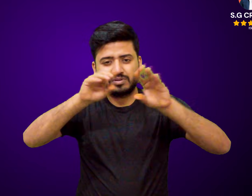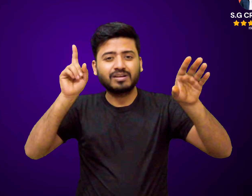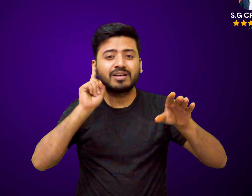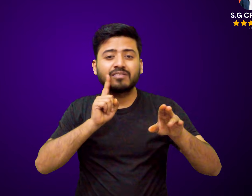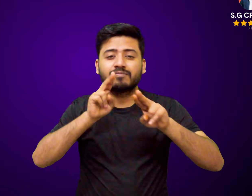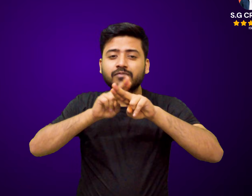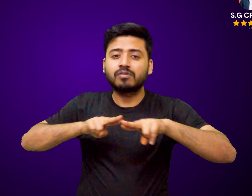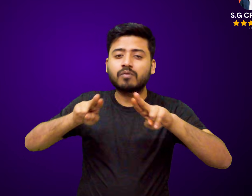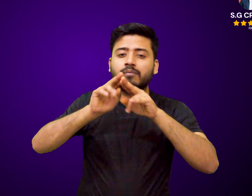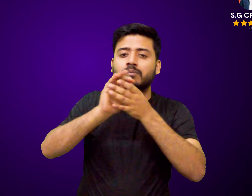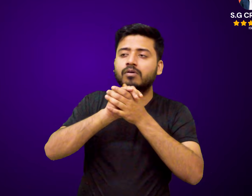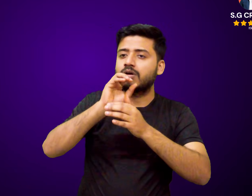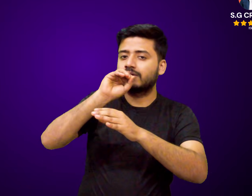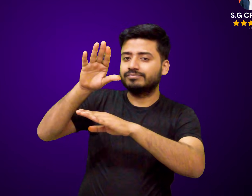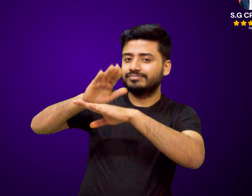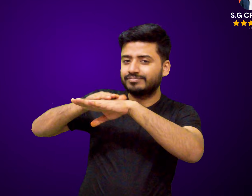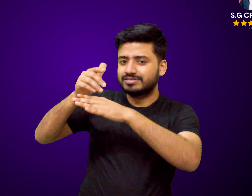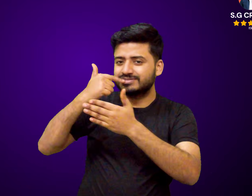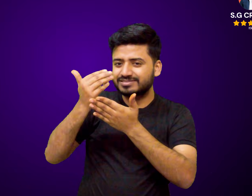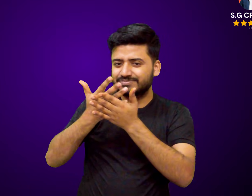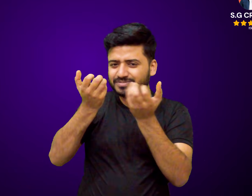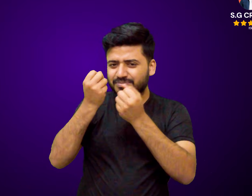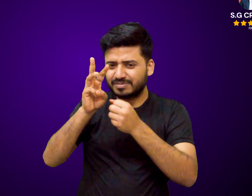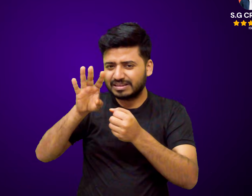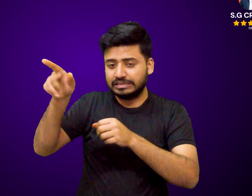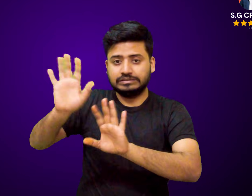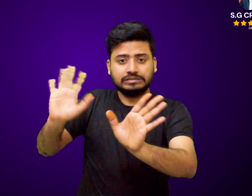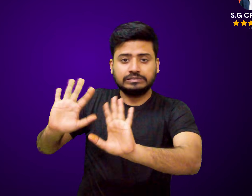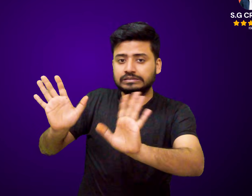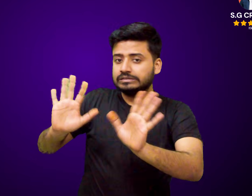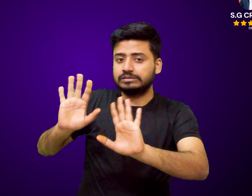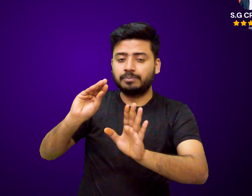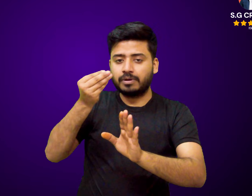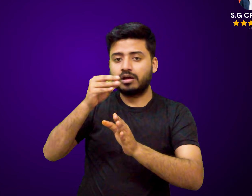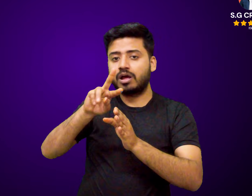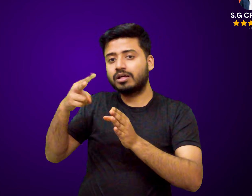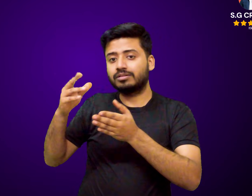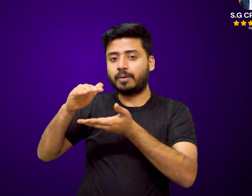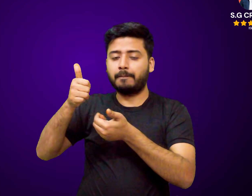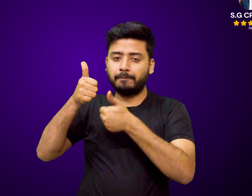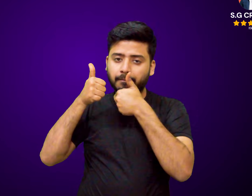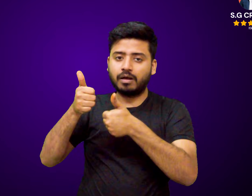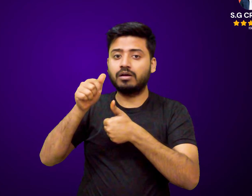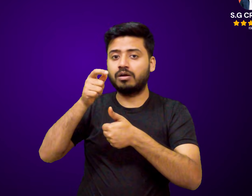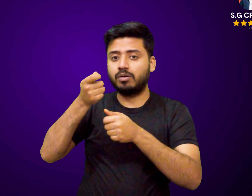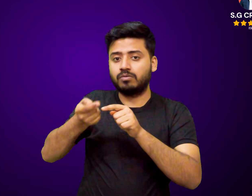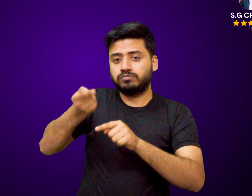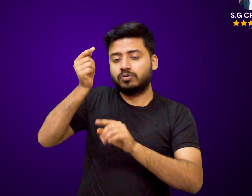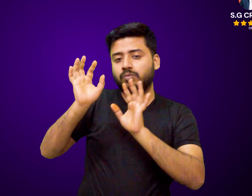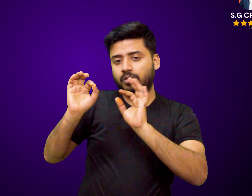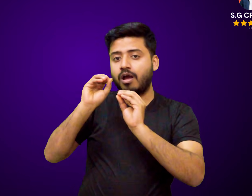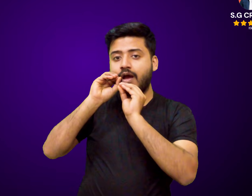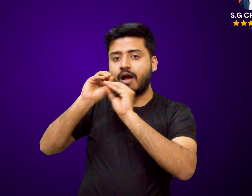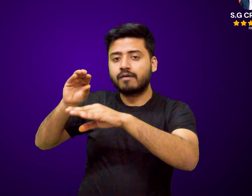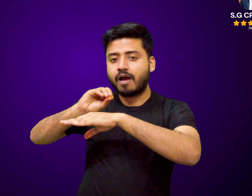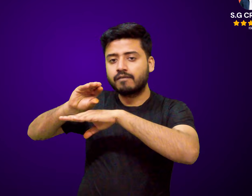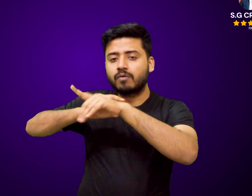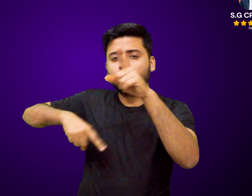standards set by the Food Safety and Standards Authority of India, FSSAI. The company has clarified that quality concerns raised in